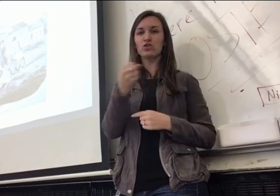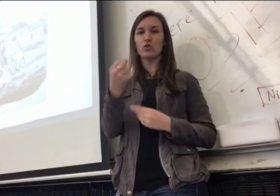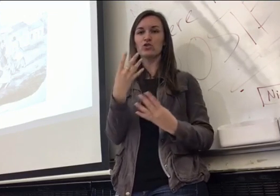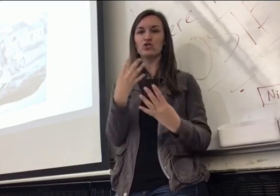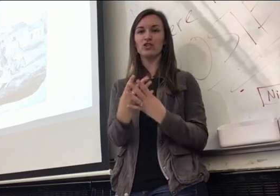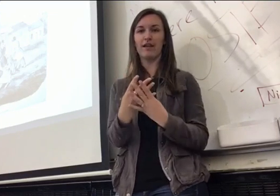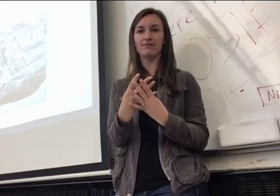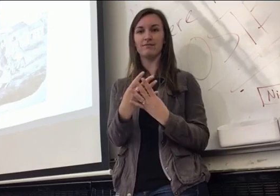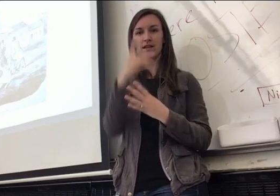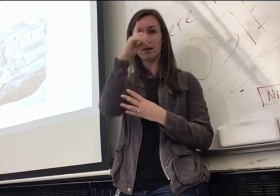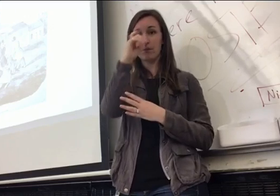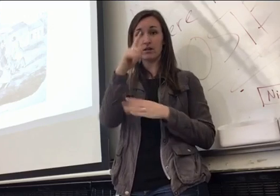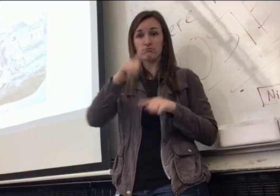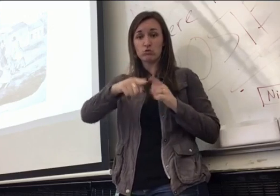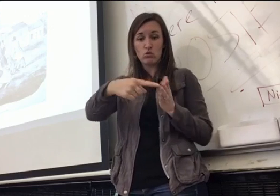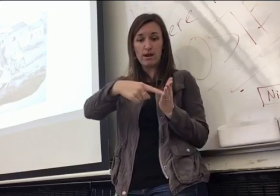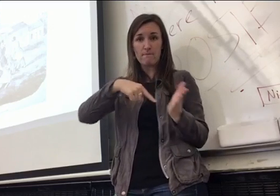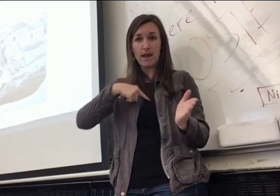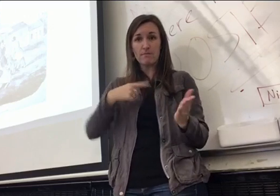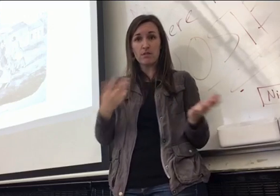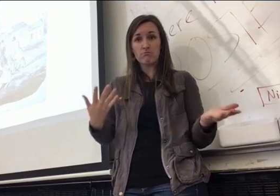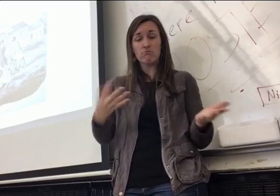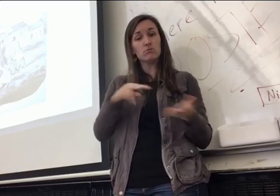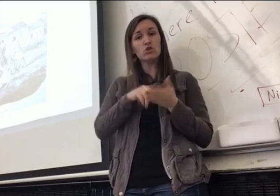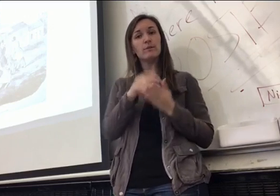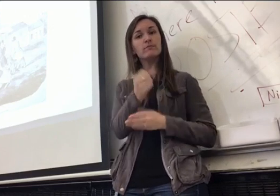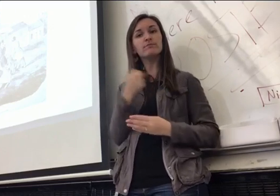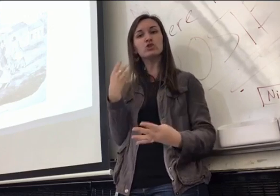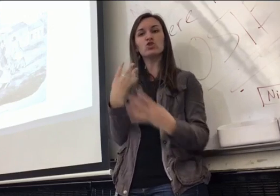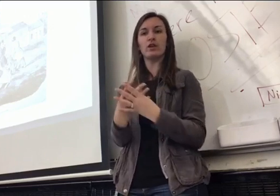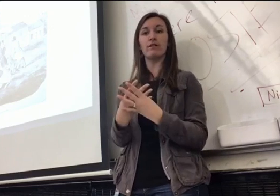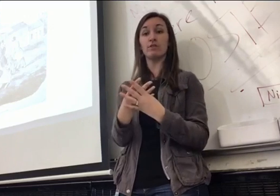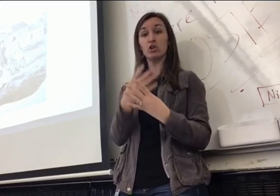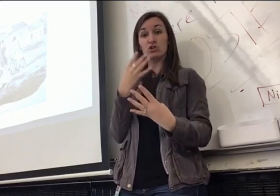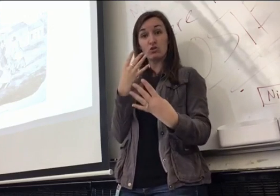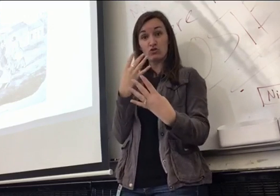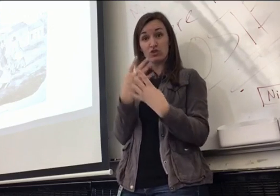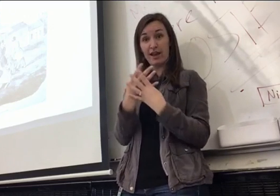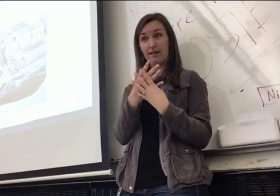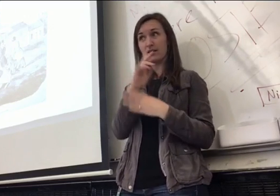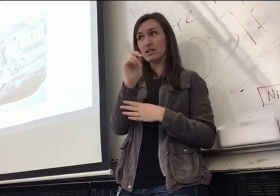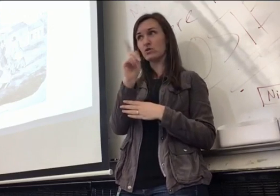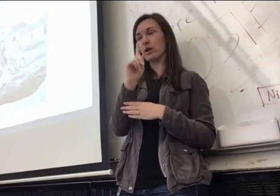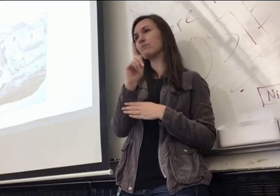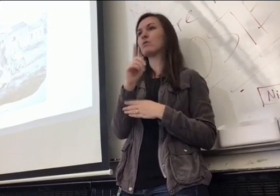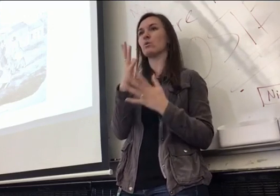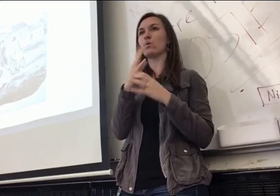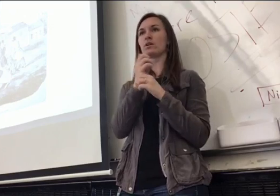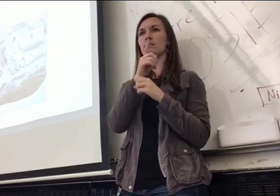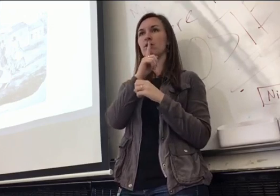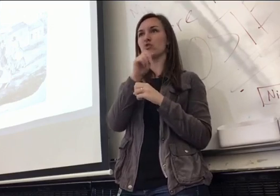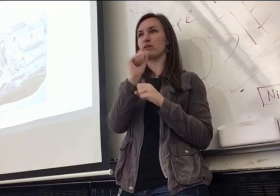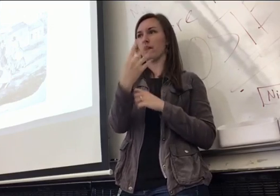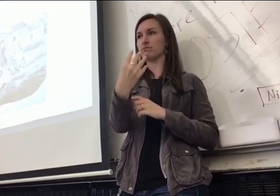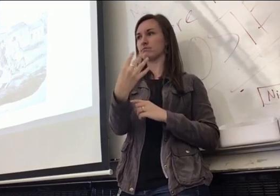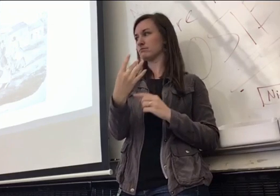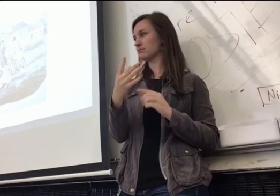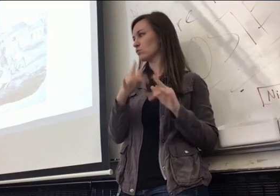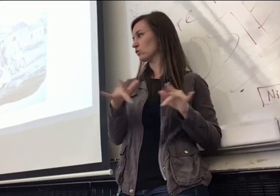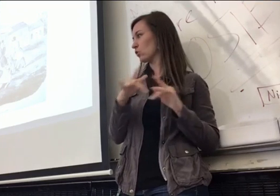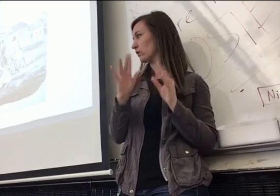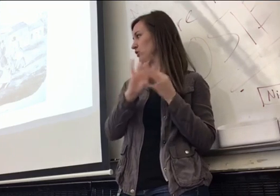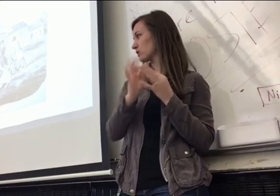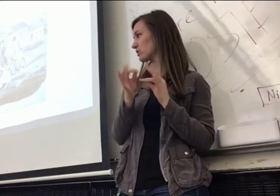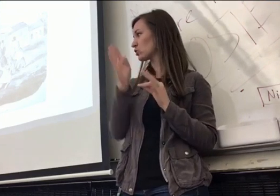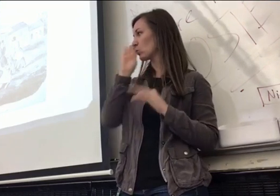are not able to pay your taxes. So jail is going to be either, since we want to make sure she can still video, it's either going to be to